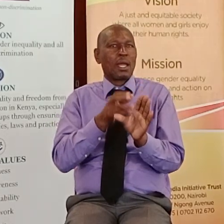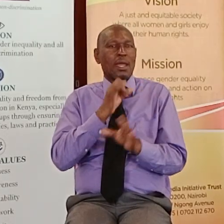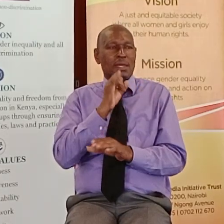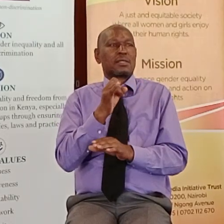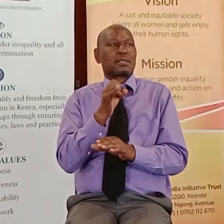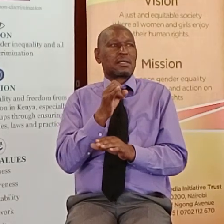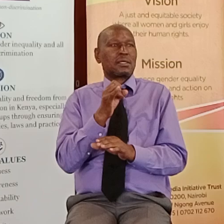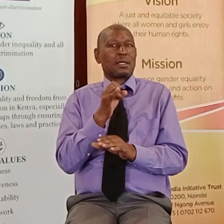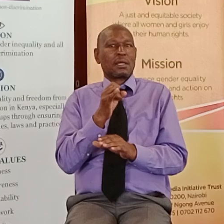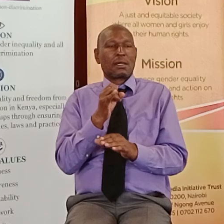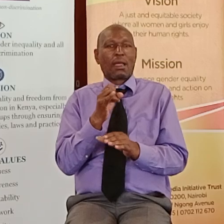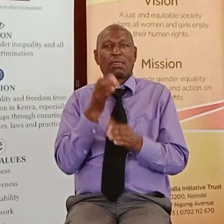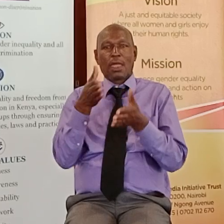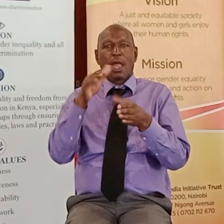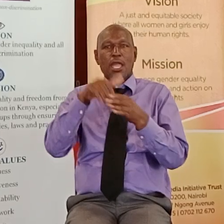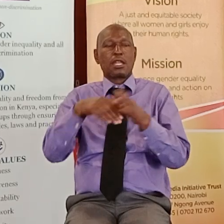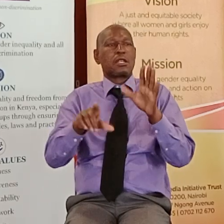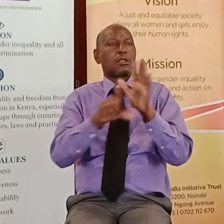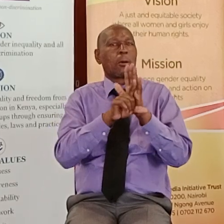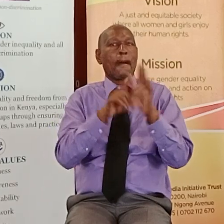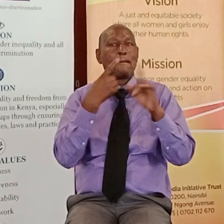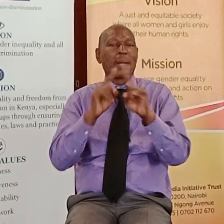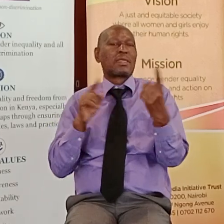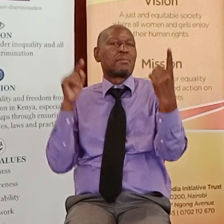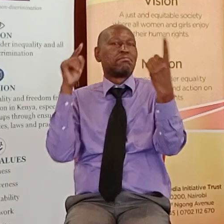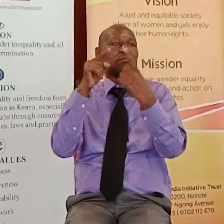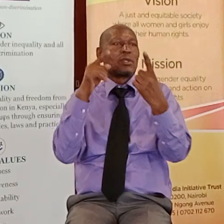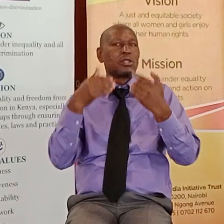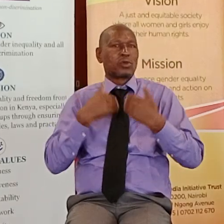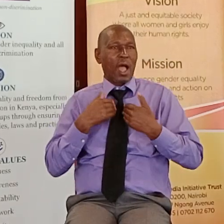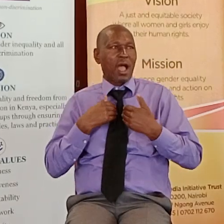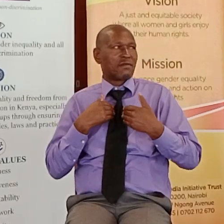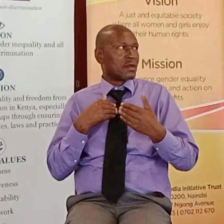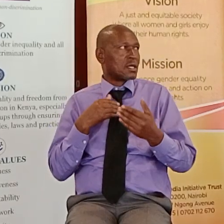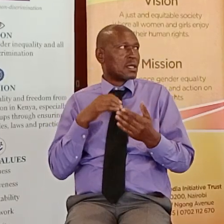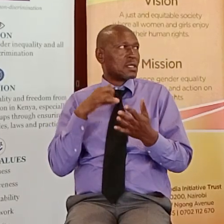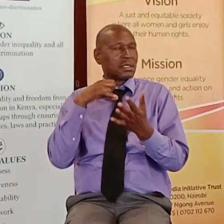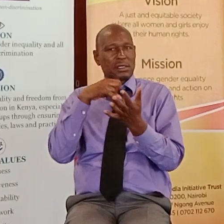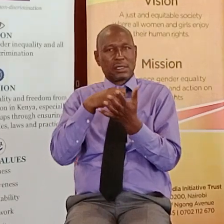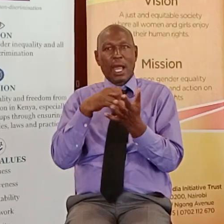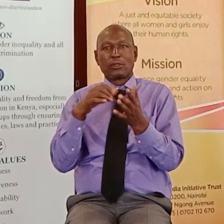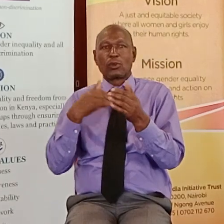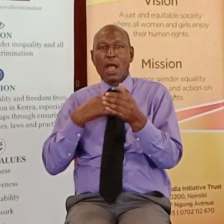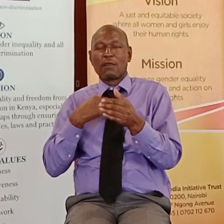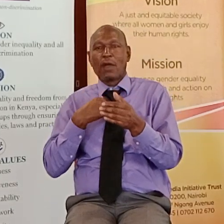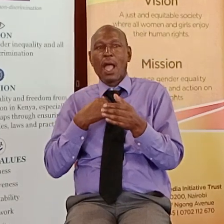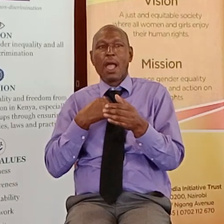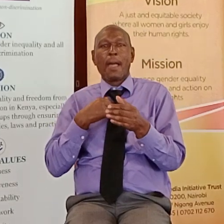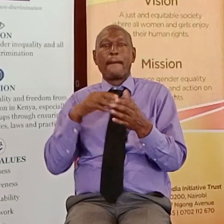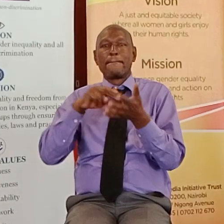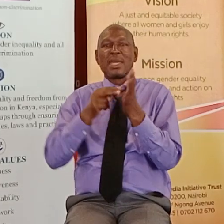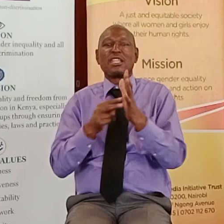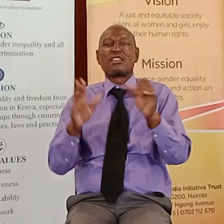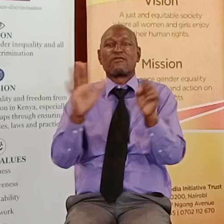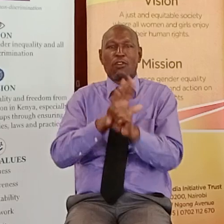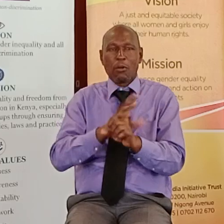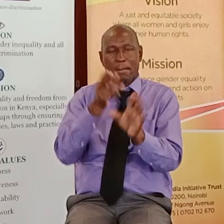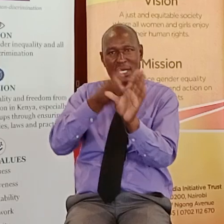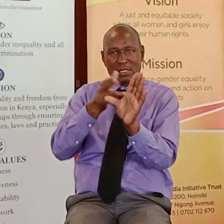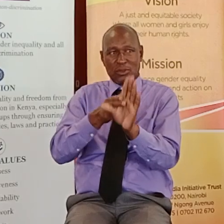in law, but the intention to have it and to have meaningful participation is another thing. So thank you so much for this platform